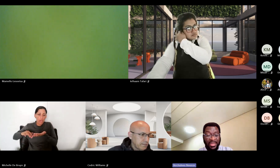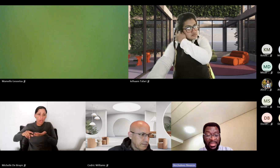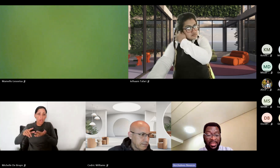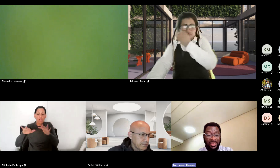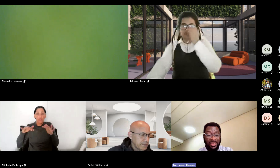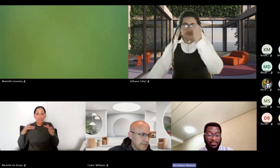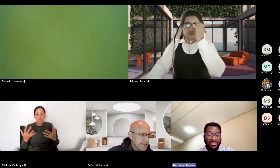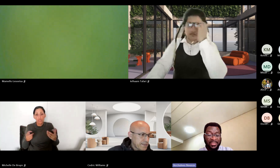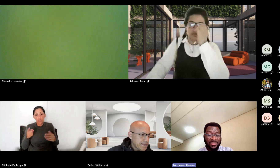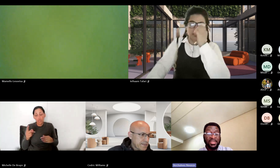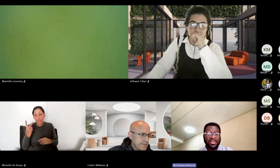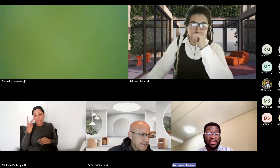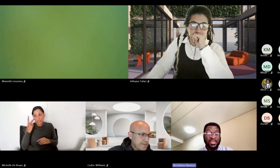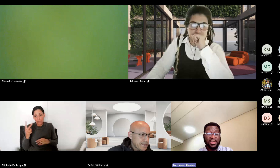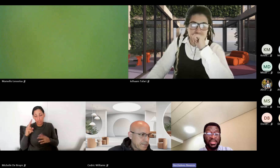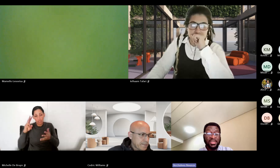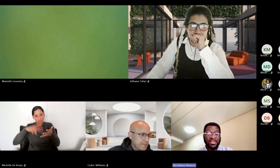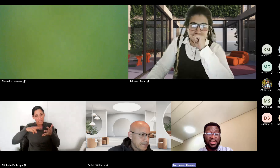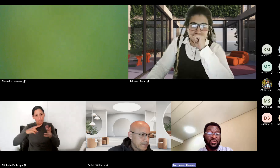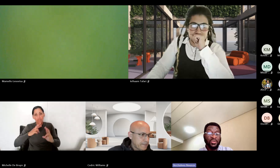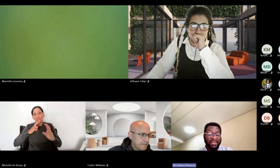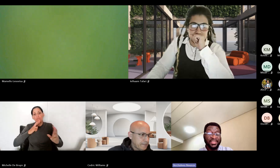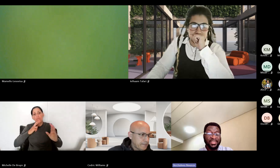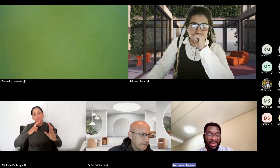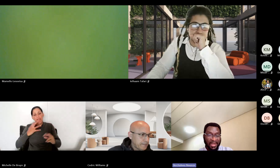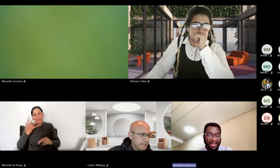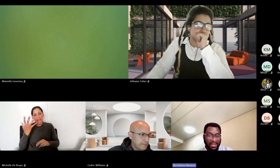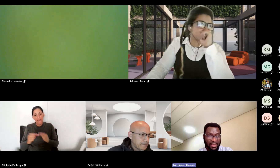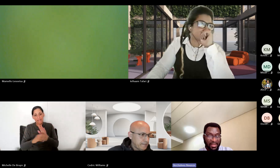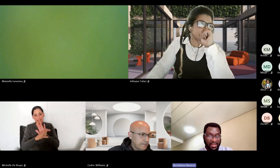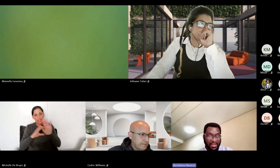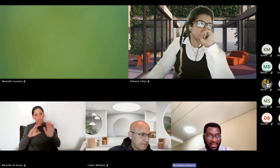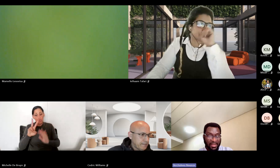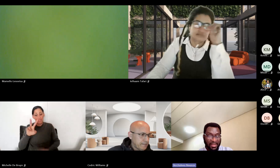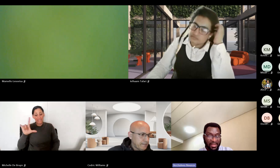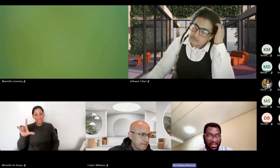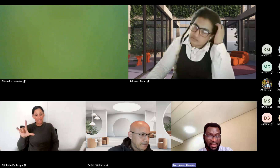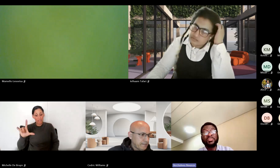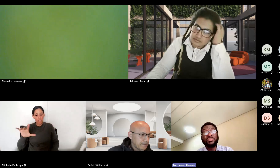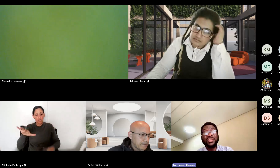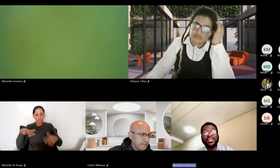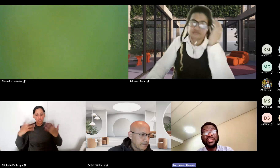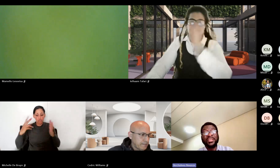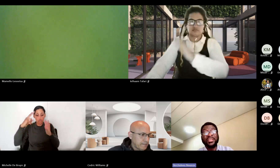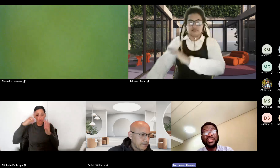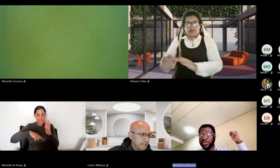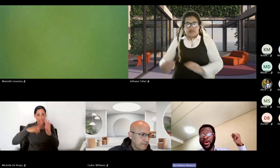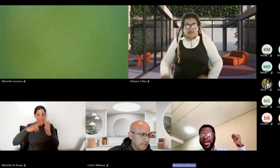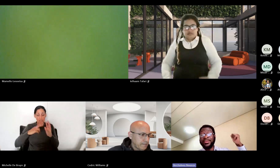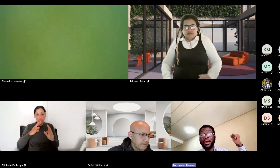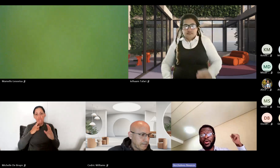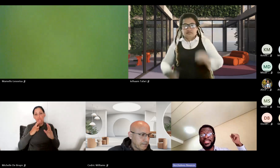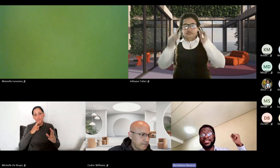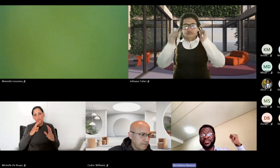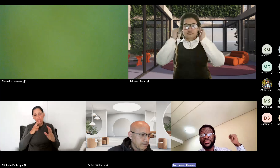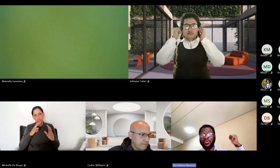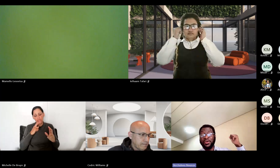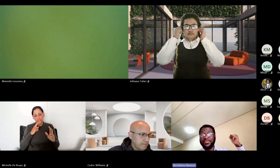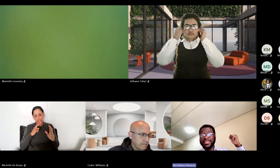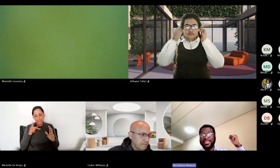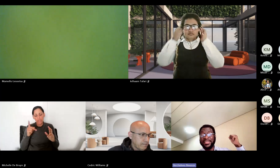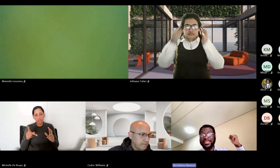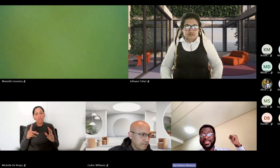Suna spoke about that report in 2015, section 27, Left in the Dark. When you read that report, it will be a little bit as if you are watching